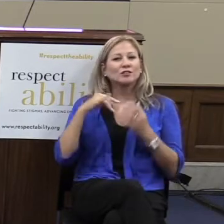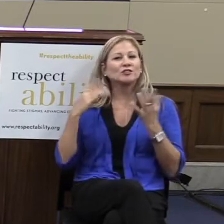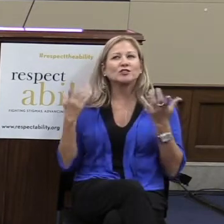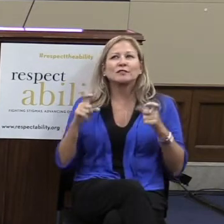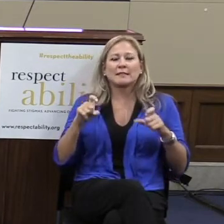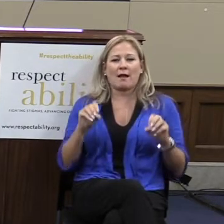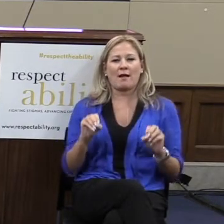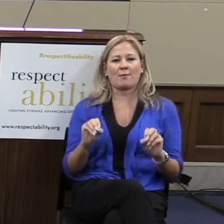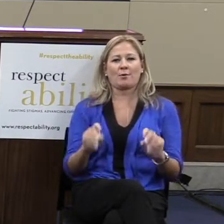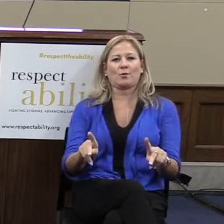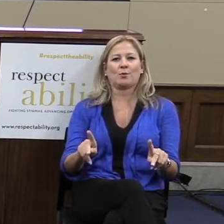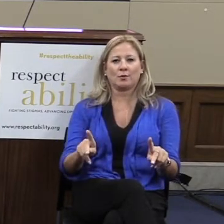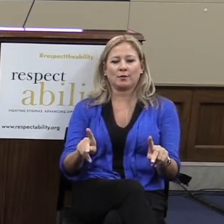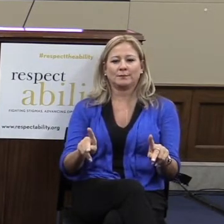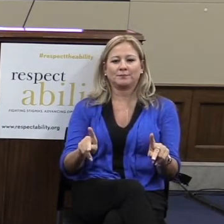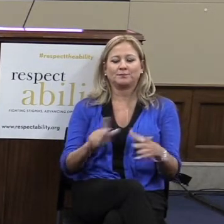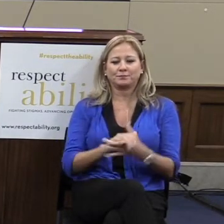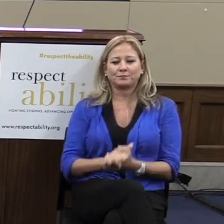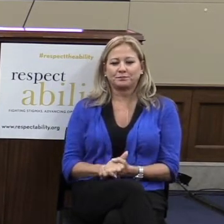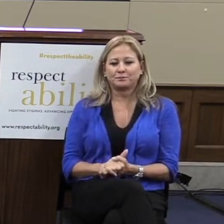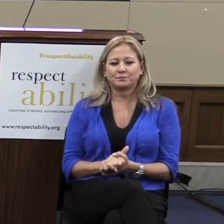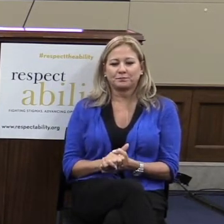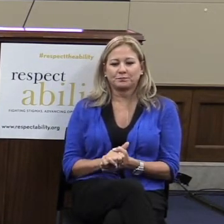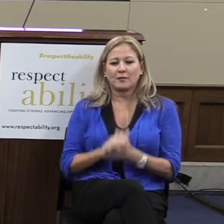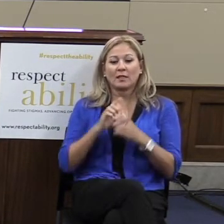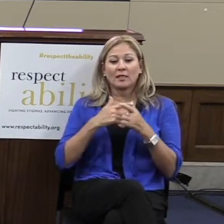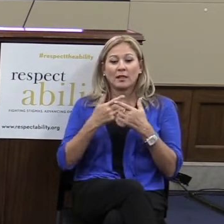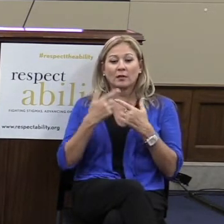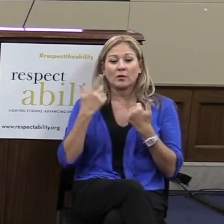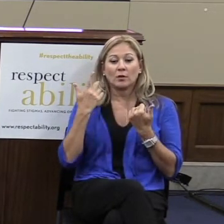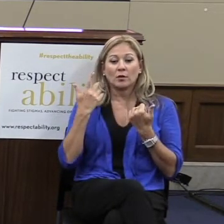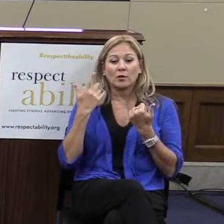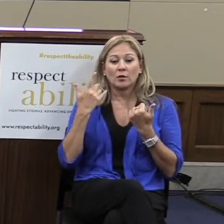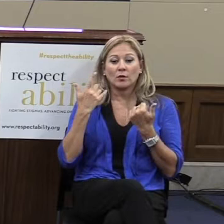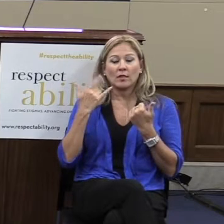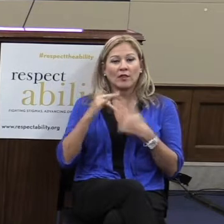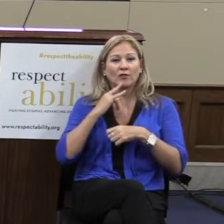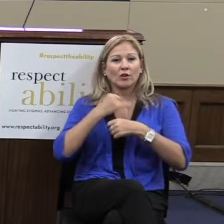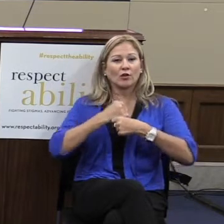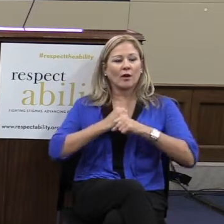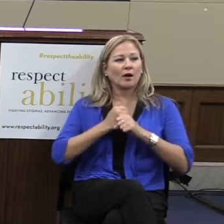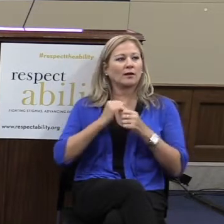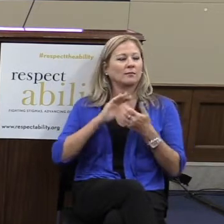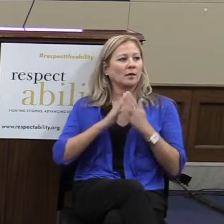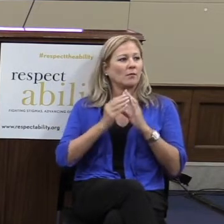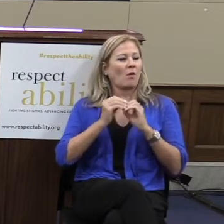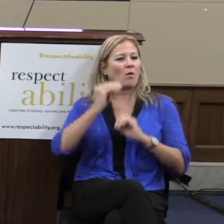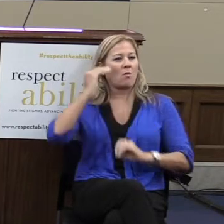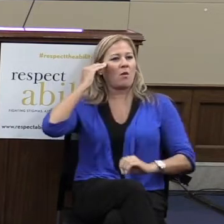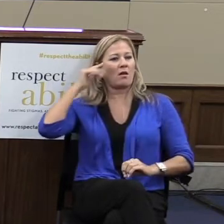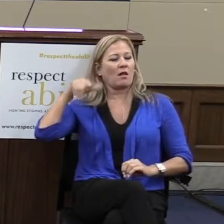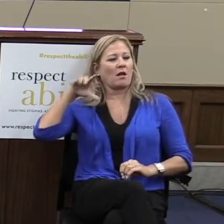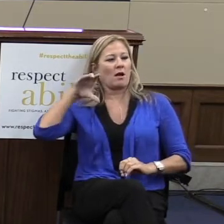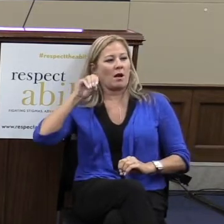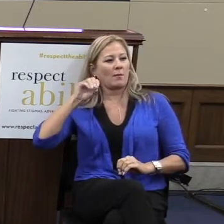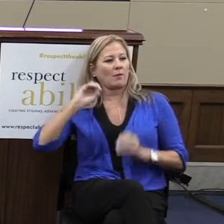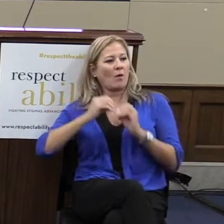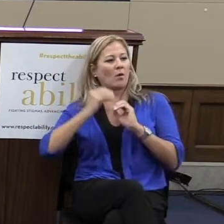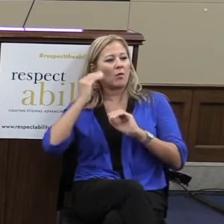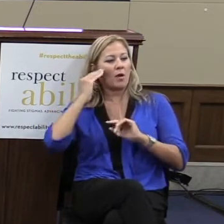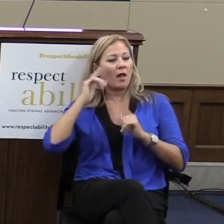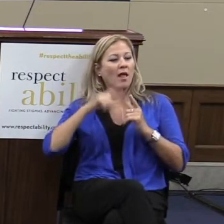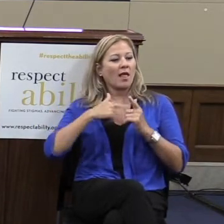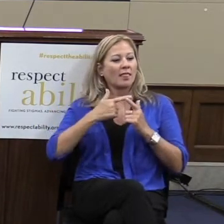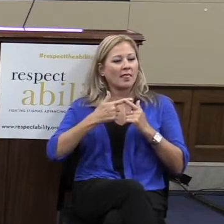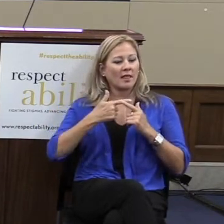opportunities. And then I think with that, that created a lot of awareness in the company. And then I landed in this